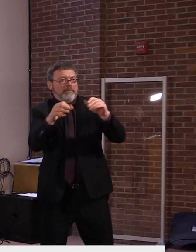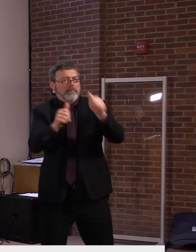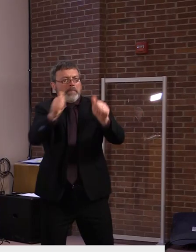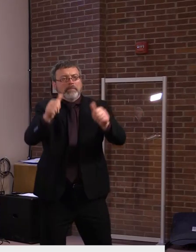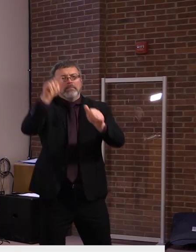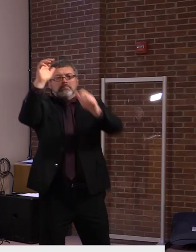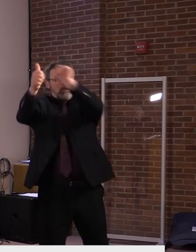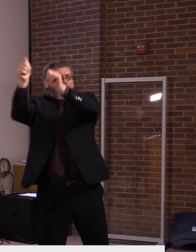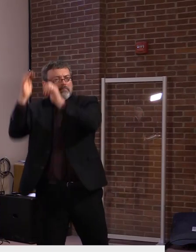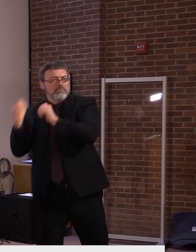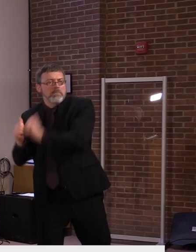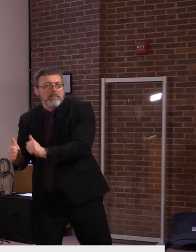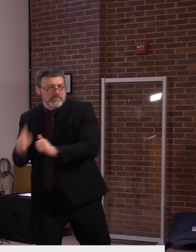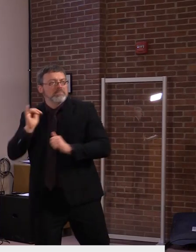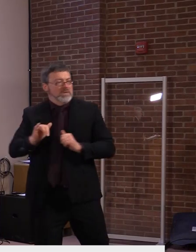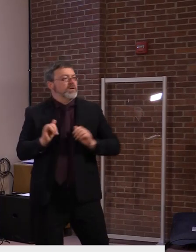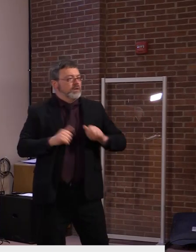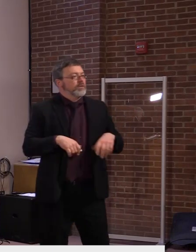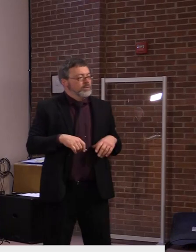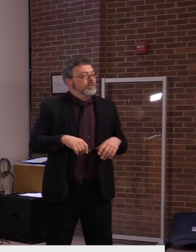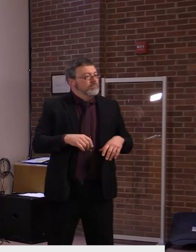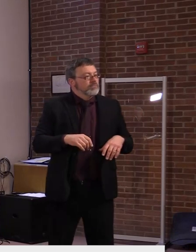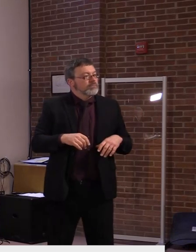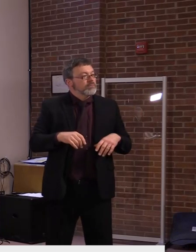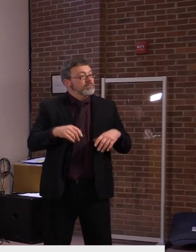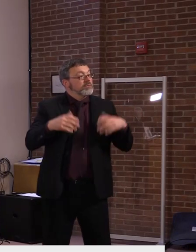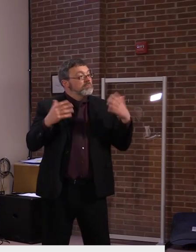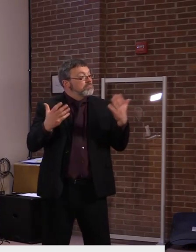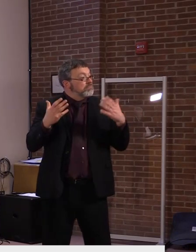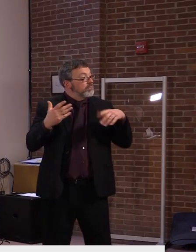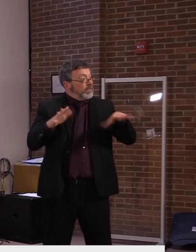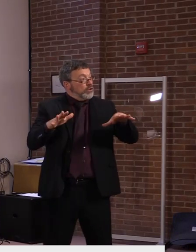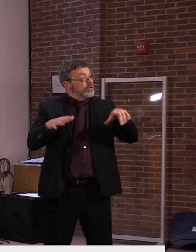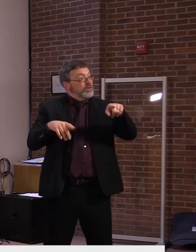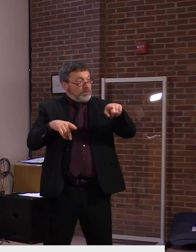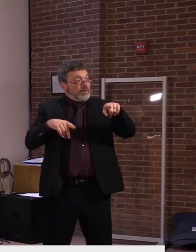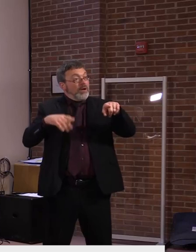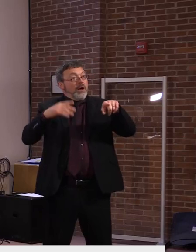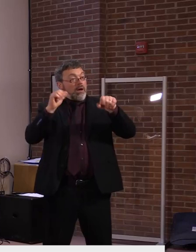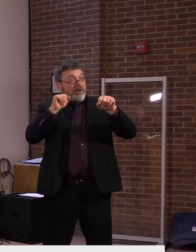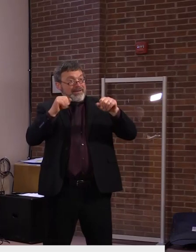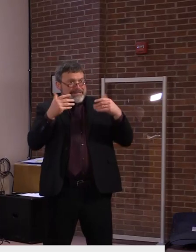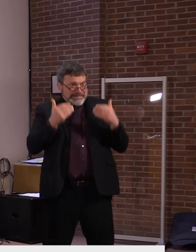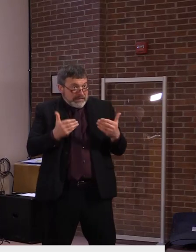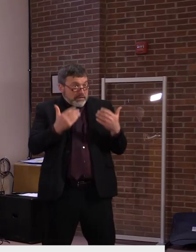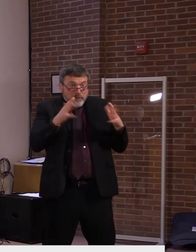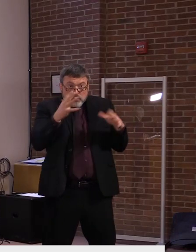You may have already gotten your COVID test to prepare for the Thanksgiving holidays, but